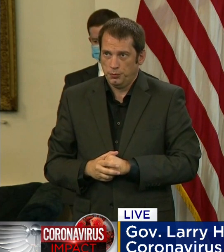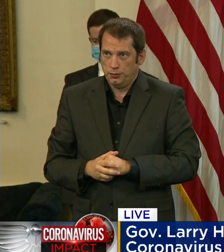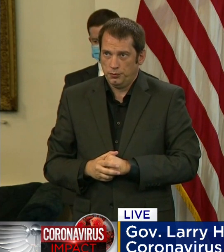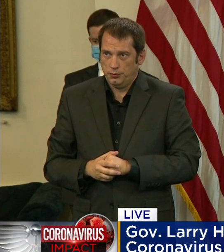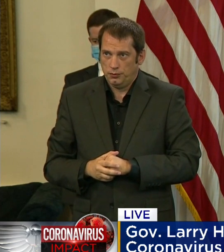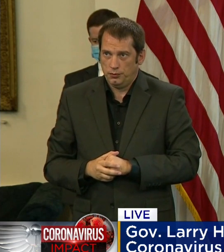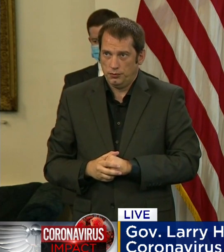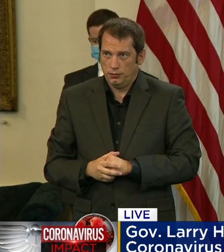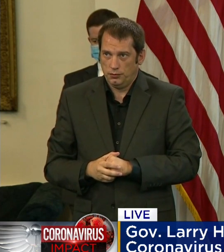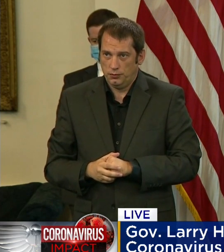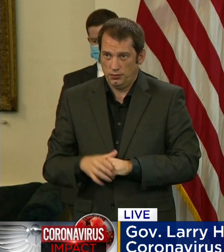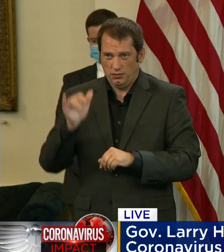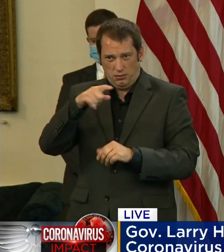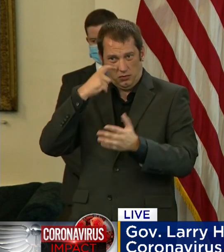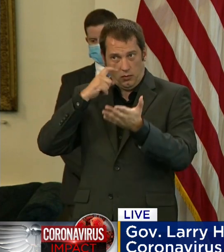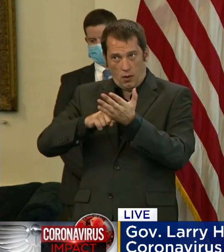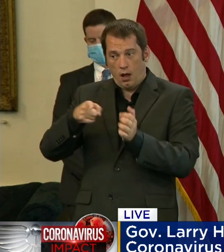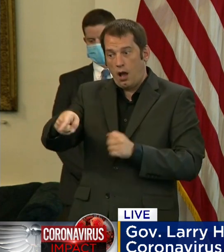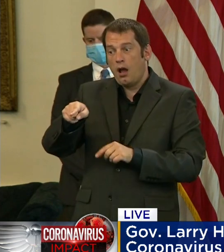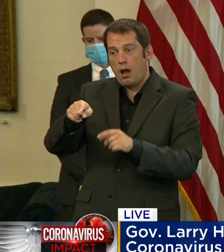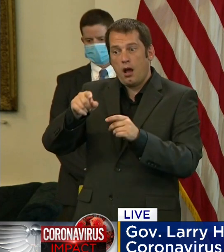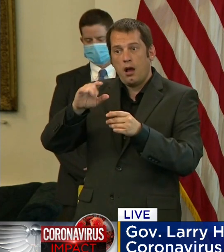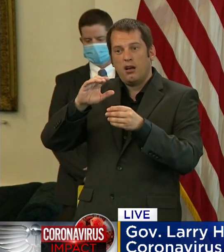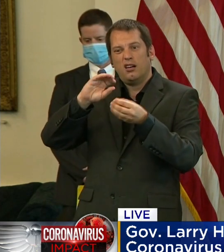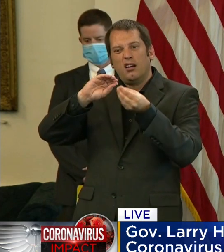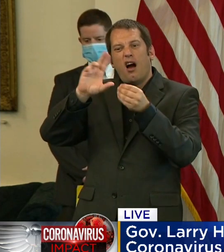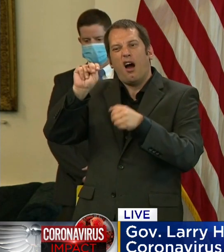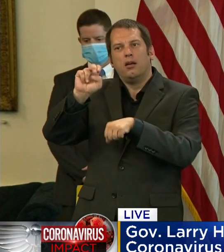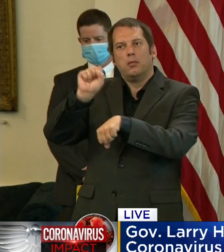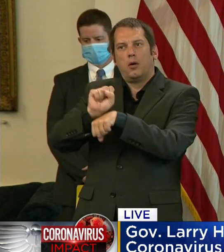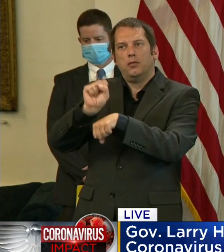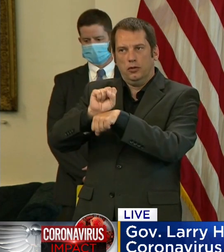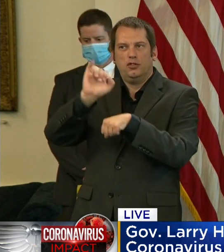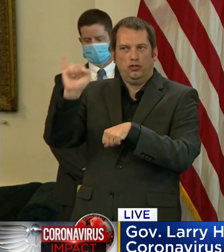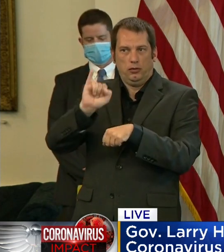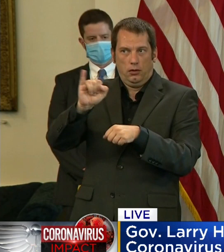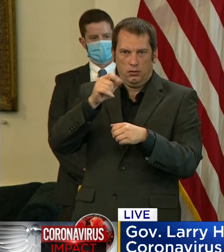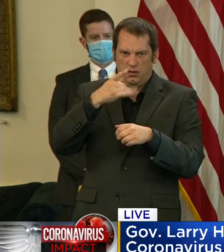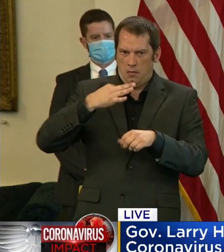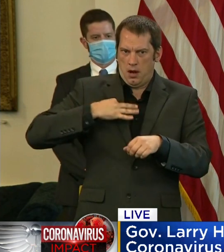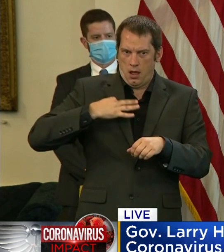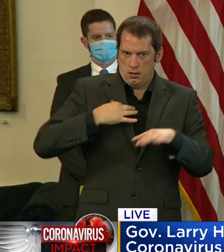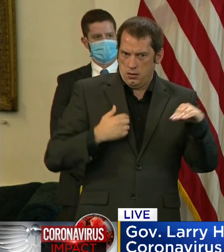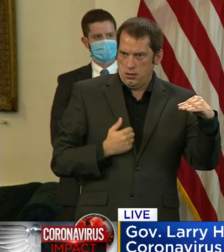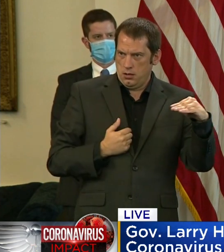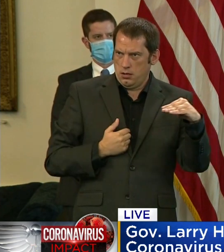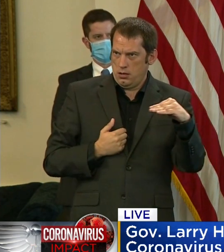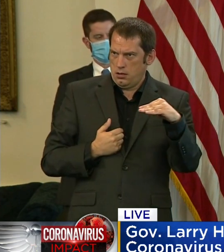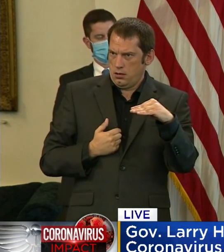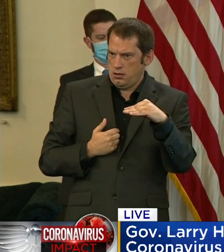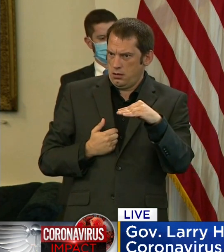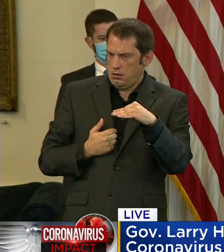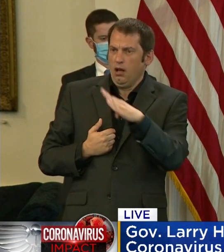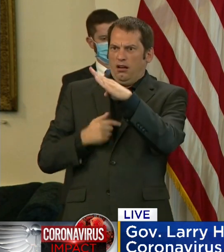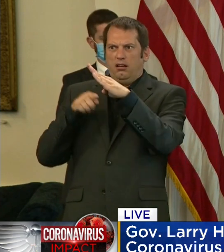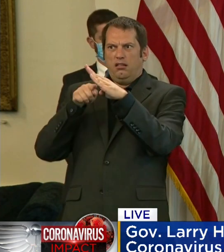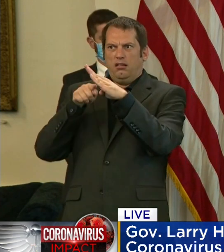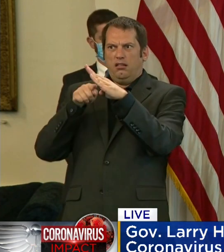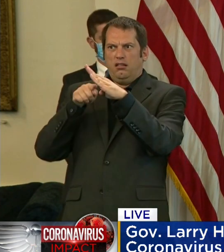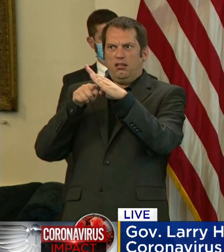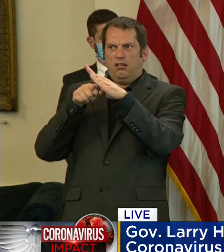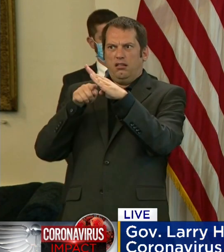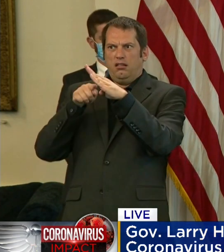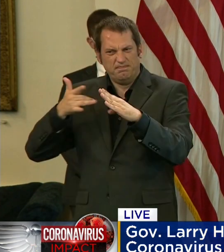PUA claims, we were prepared. With a secure website and heightened security measures in place,